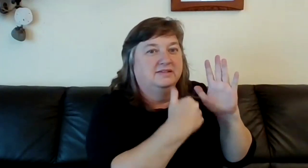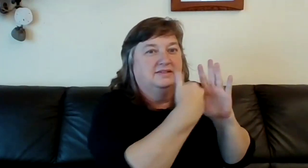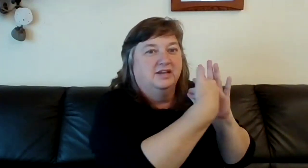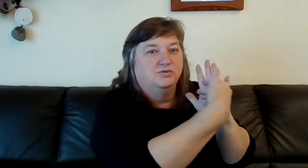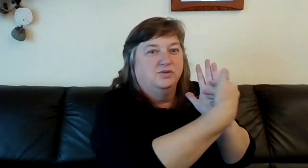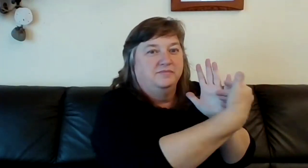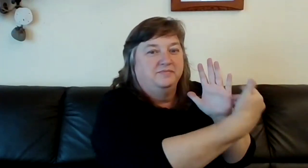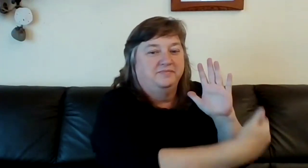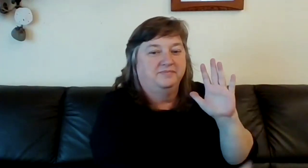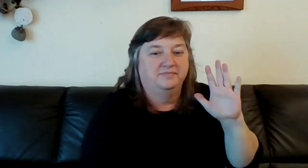Schedule.